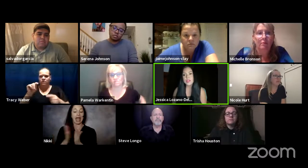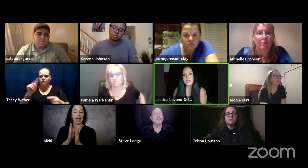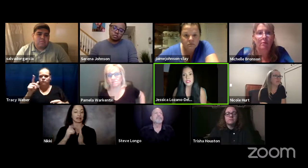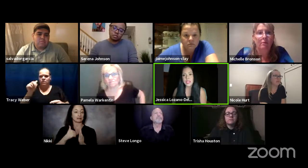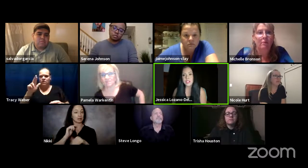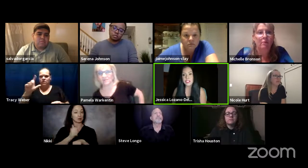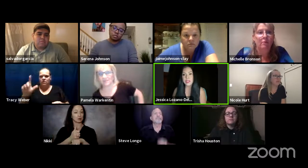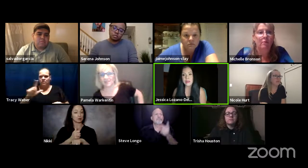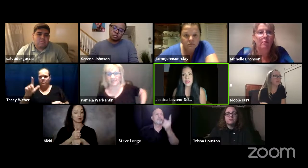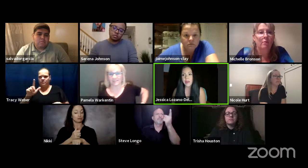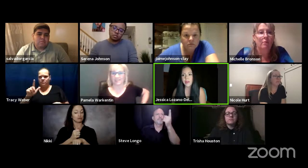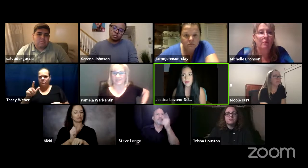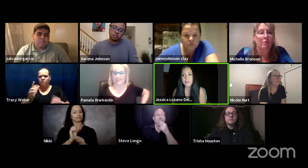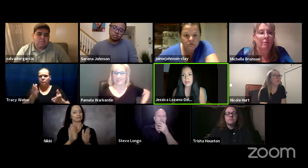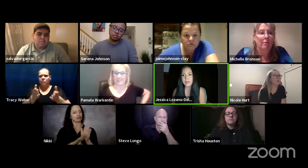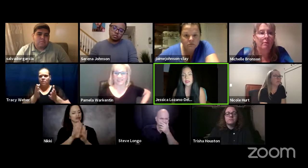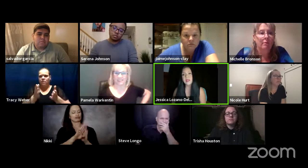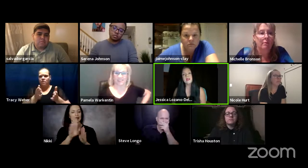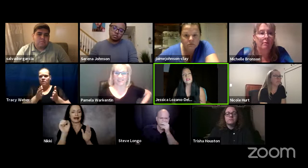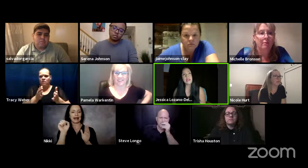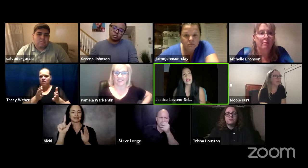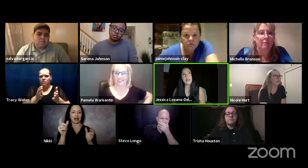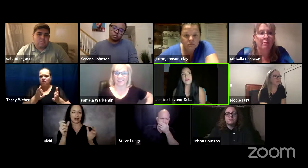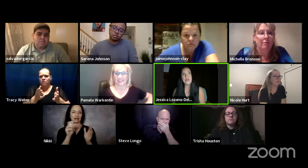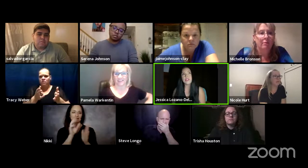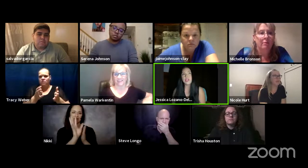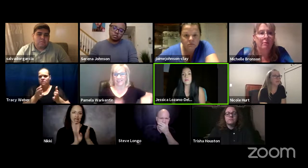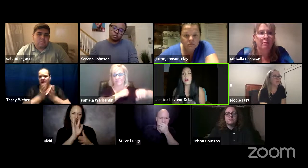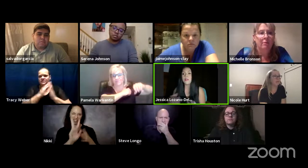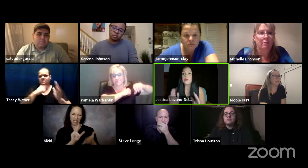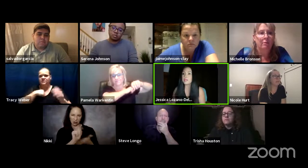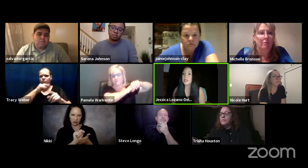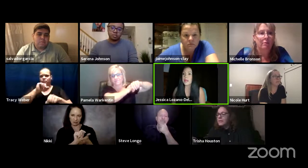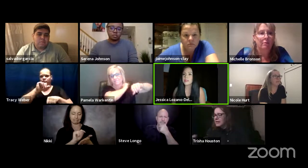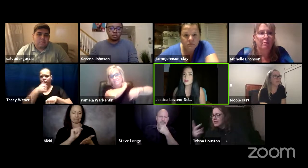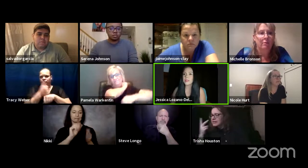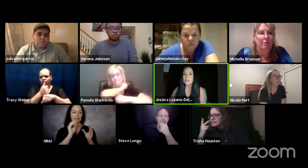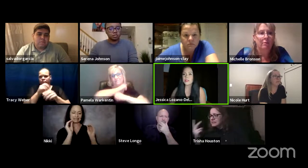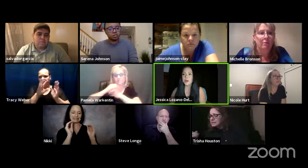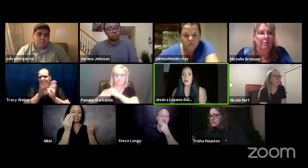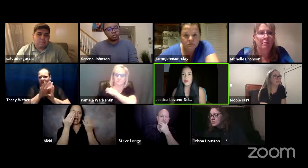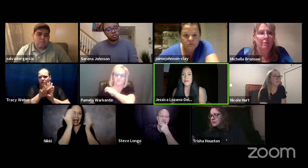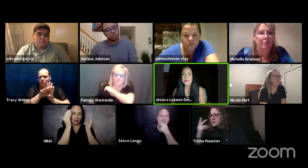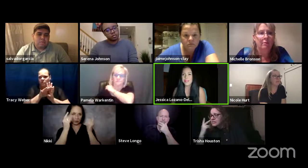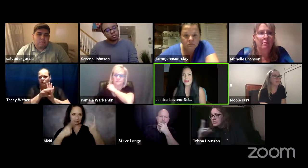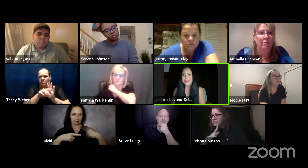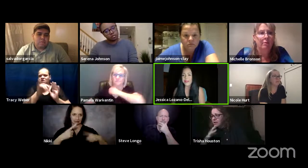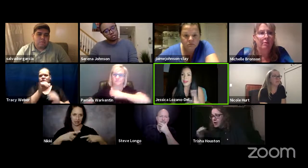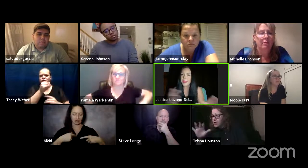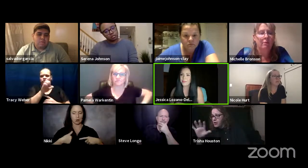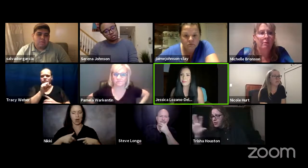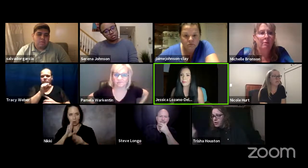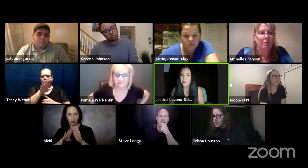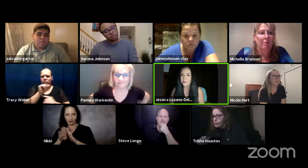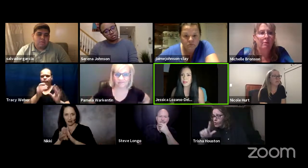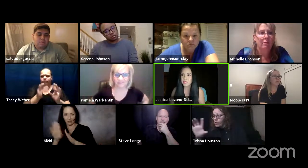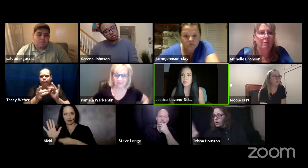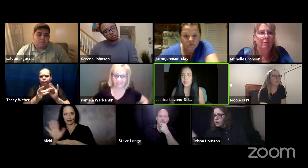to teach Tulare County residents sign language Halloween signs. So I'm going to be doing that right after we finish this